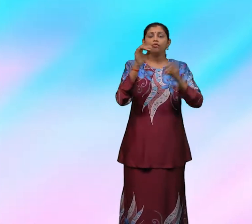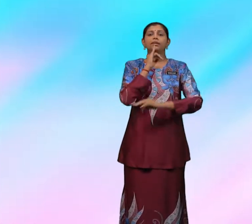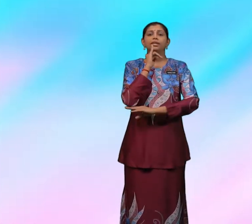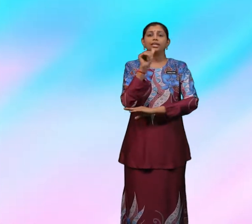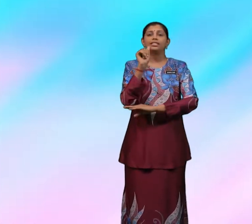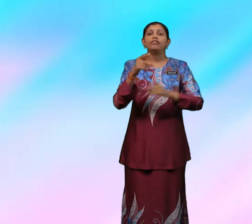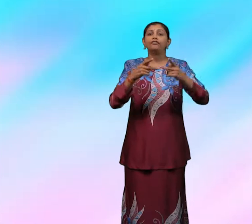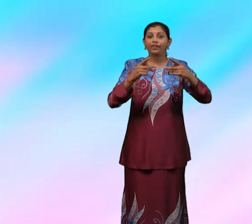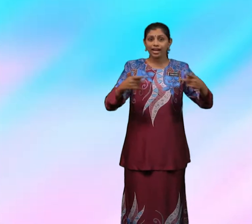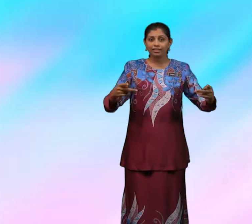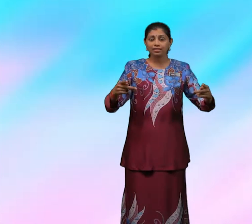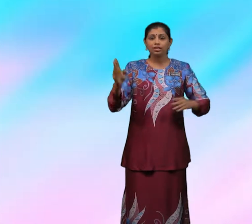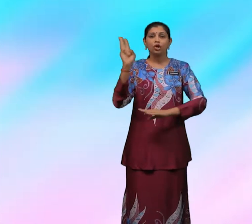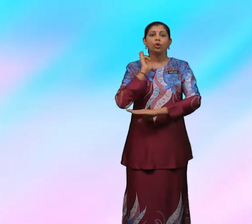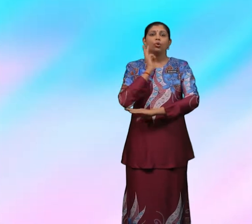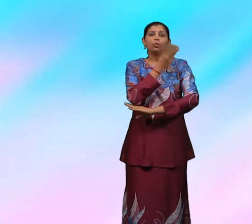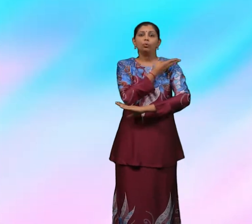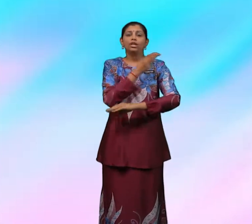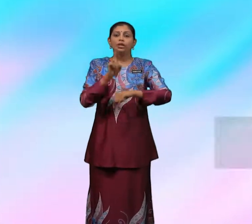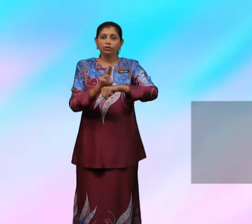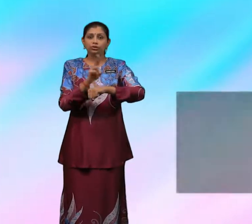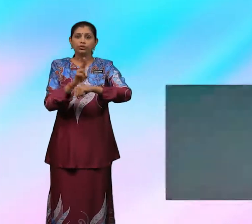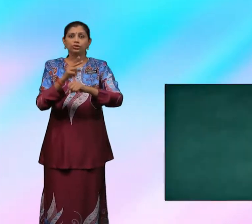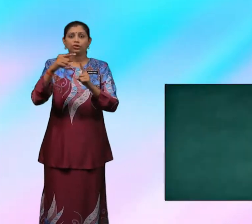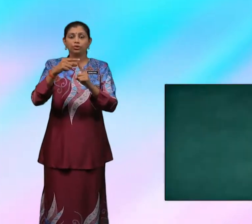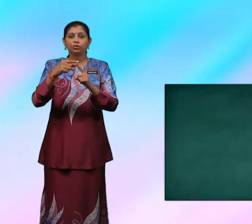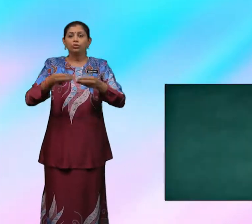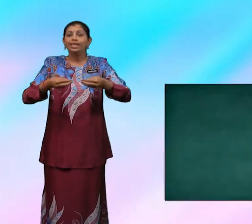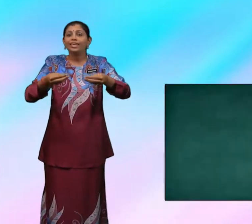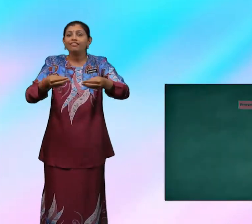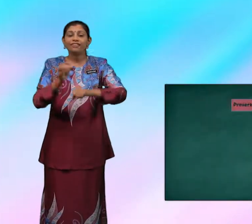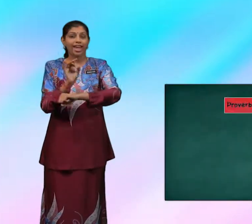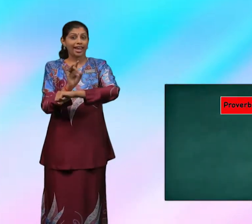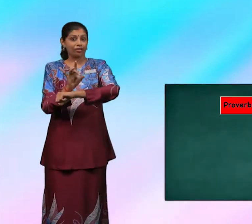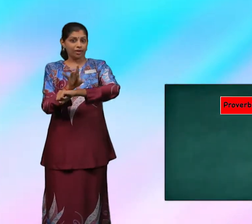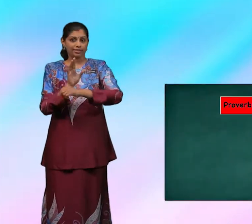Proverb is a phrase we use to give advice.